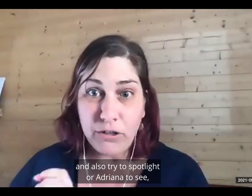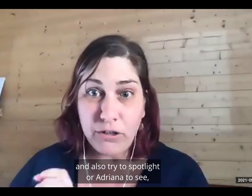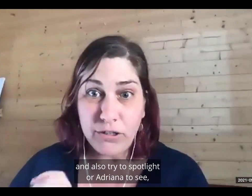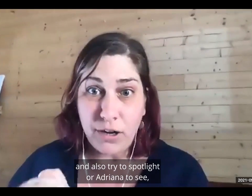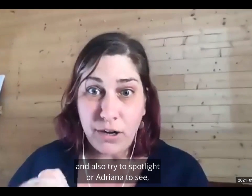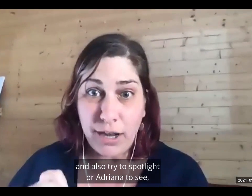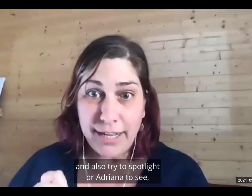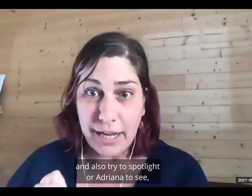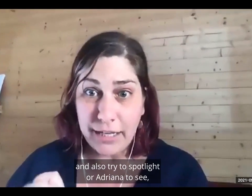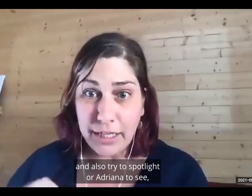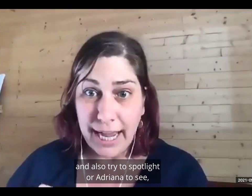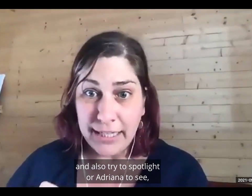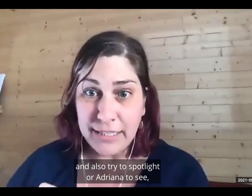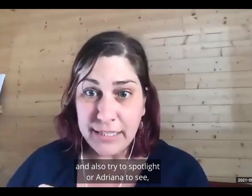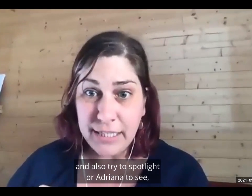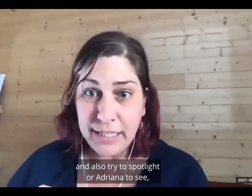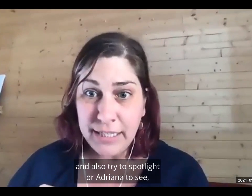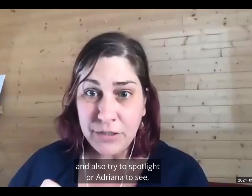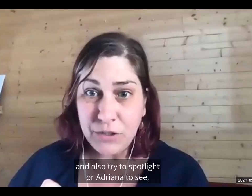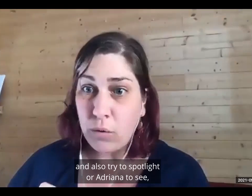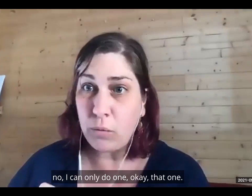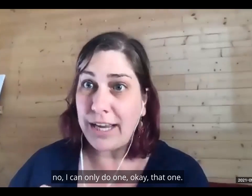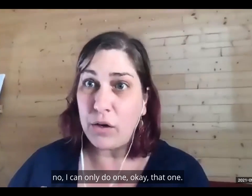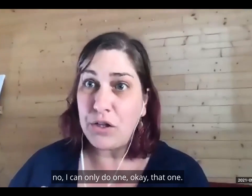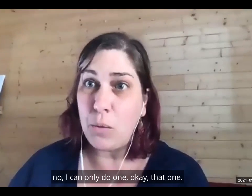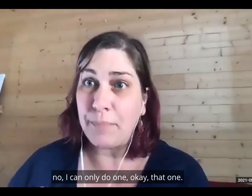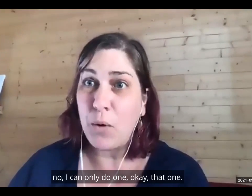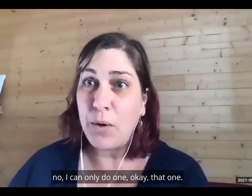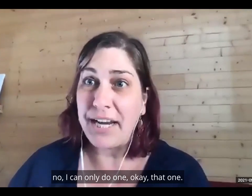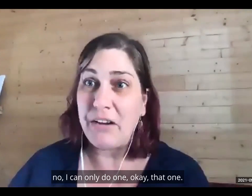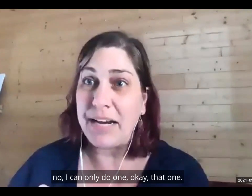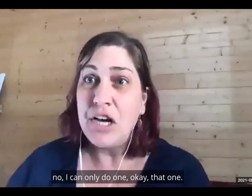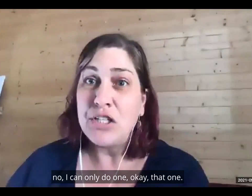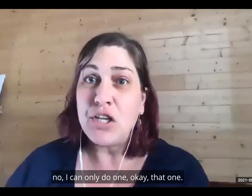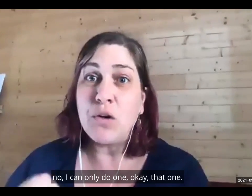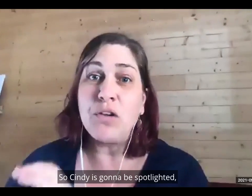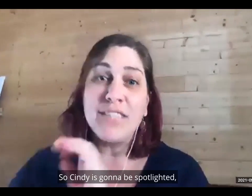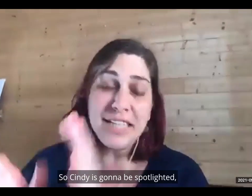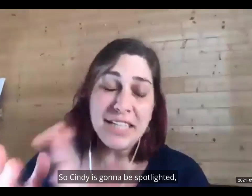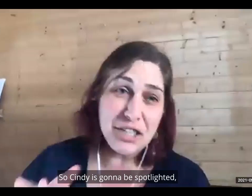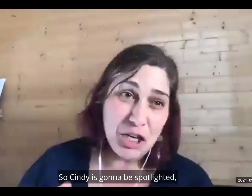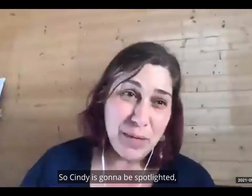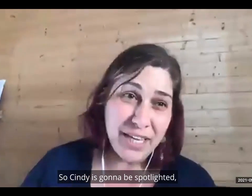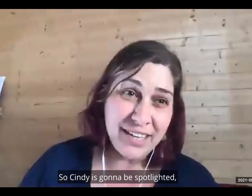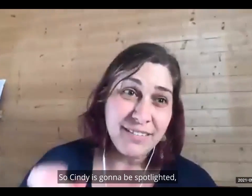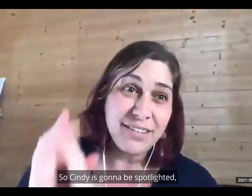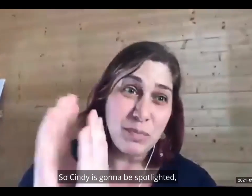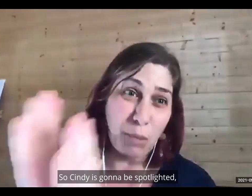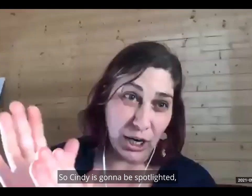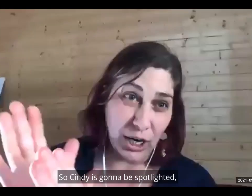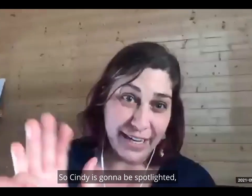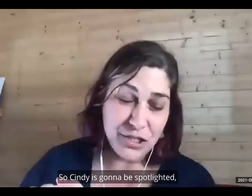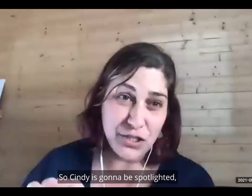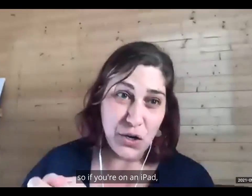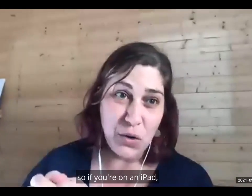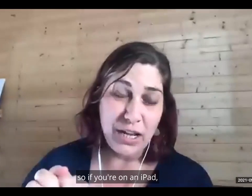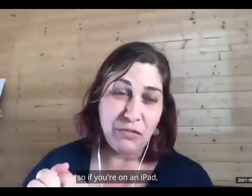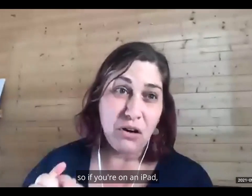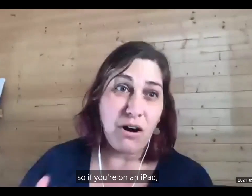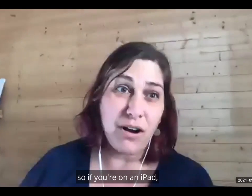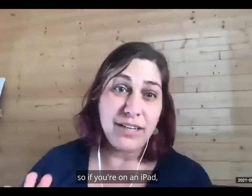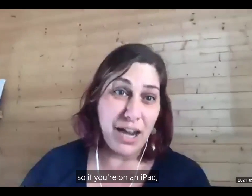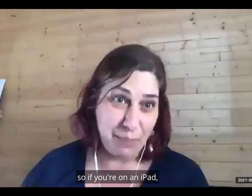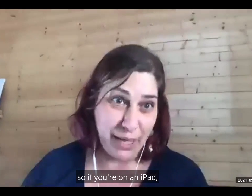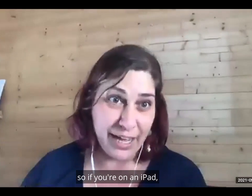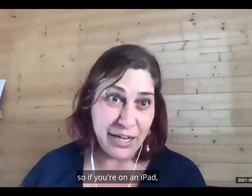spotlight Adriana to see. No, I can only do one. Okay, never mind. So Cindy's going to be spotlighted. So